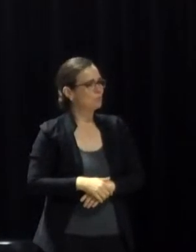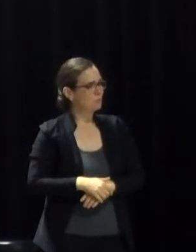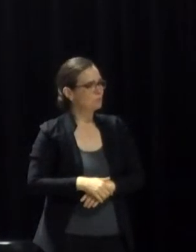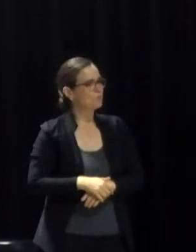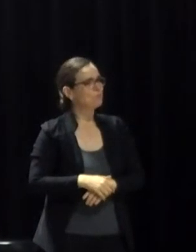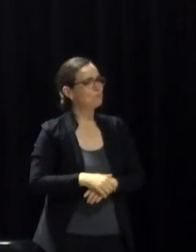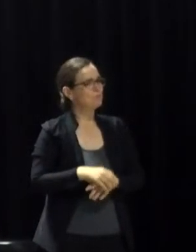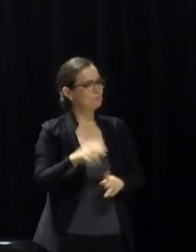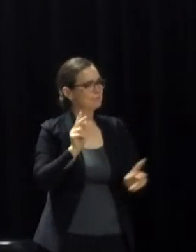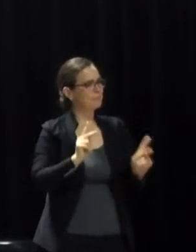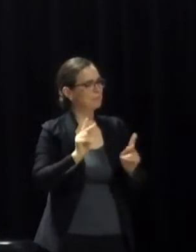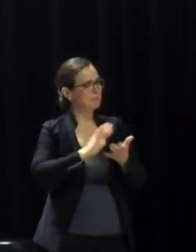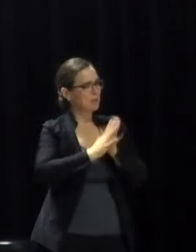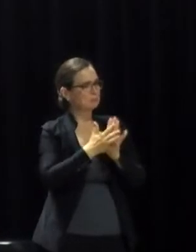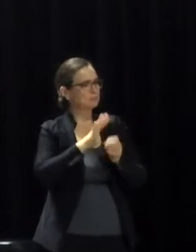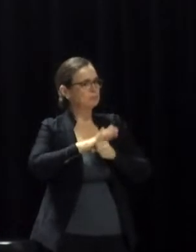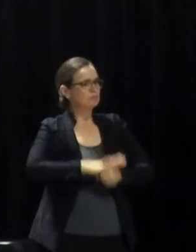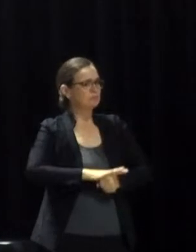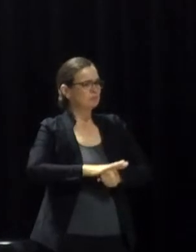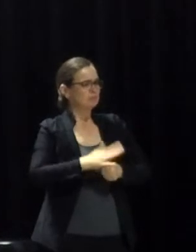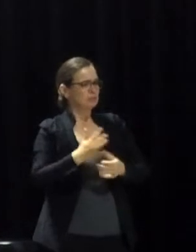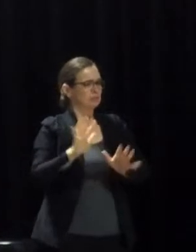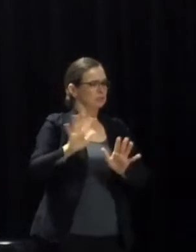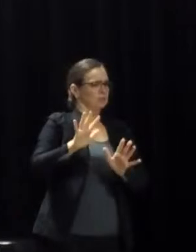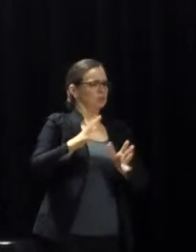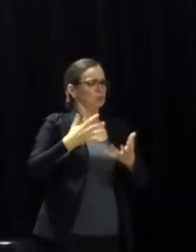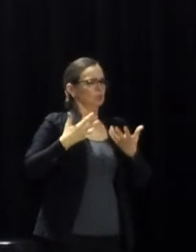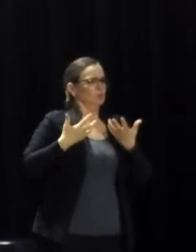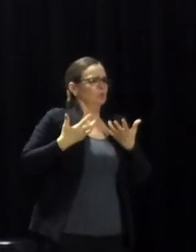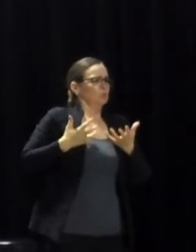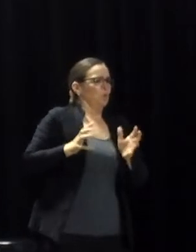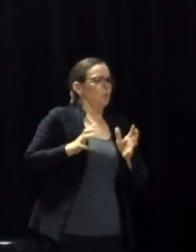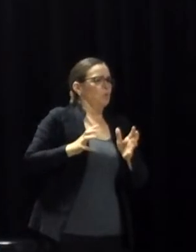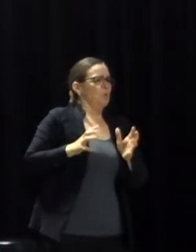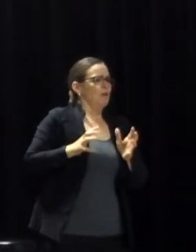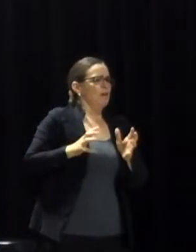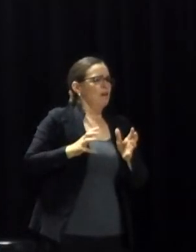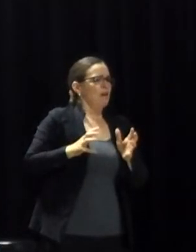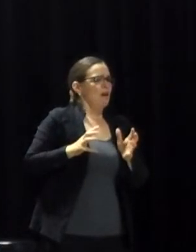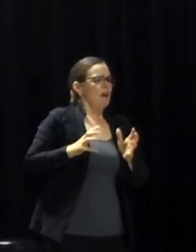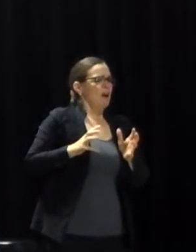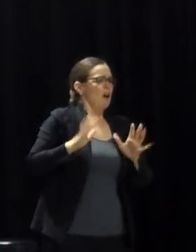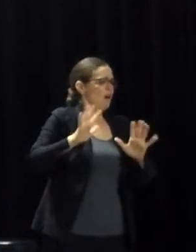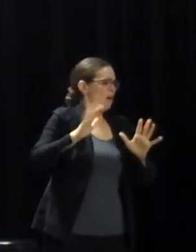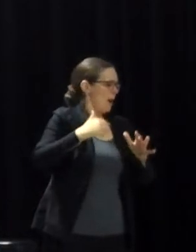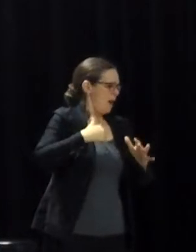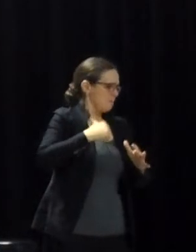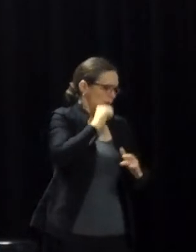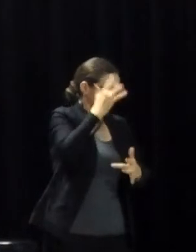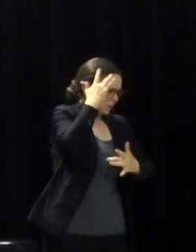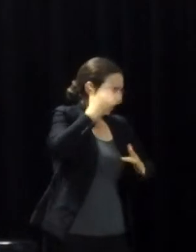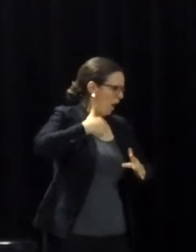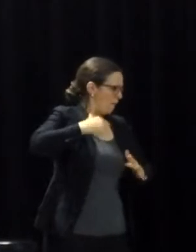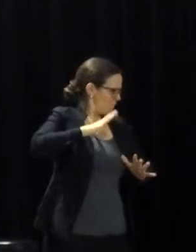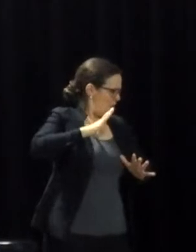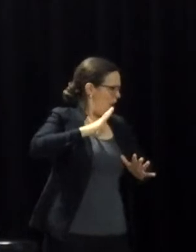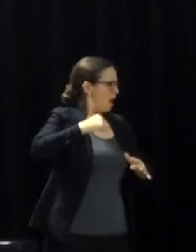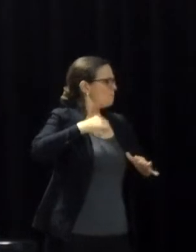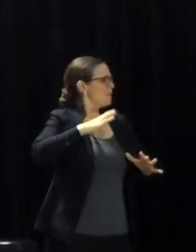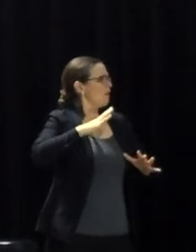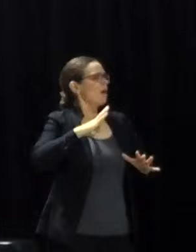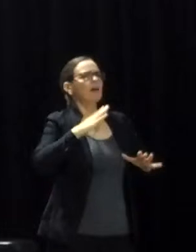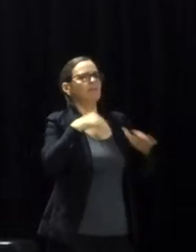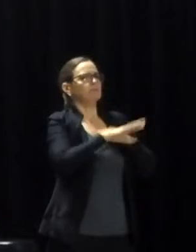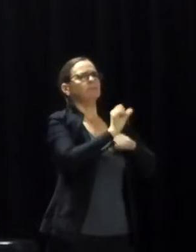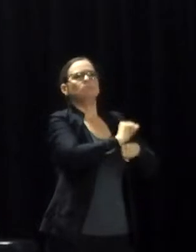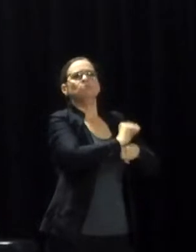symptom. So yes, people are actually going to different places when they have symptoms, unfortunately. So how many of those